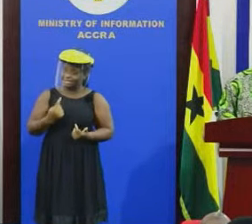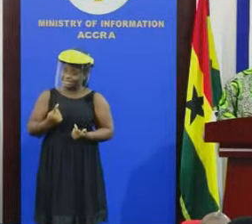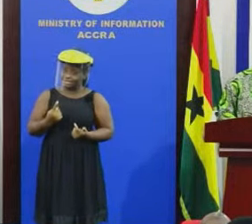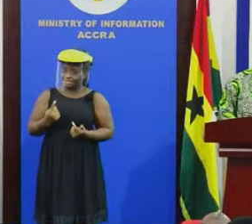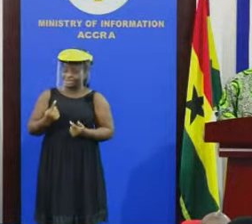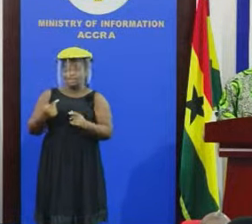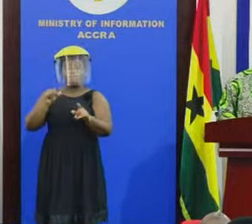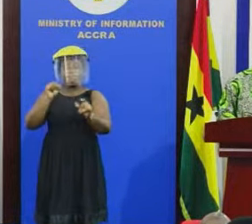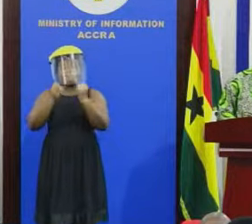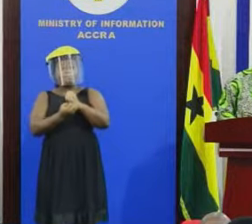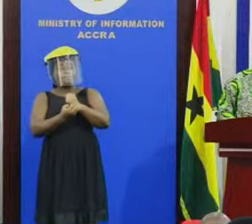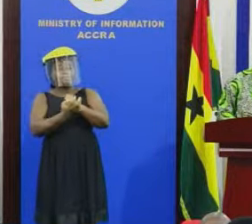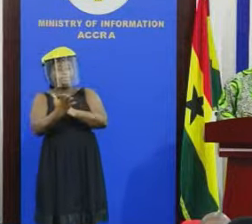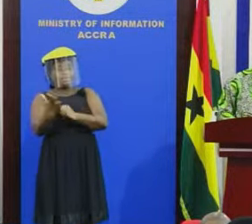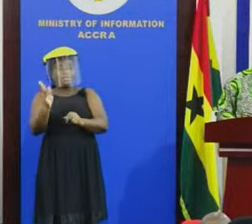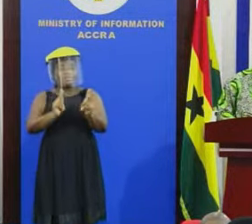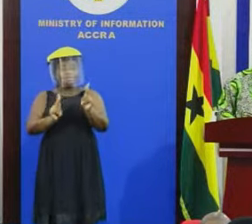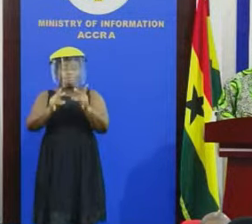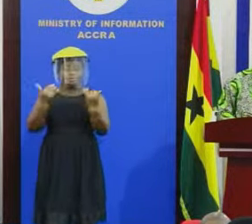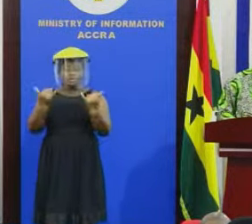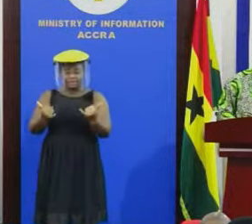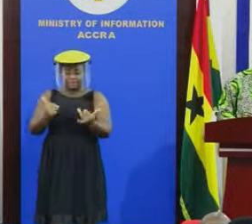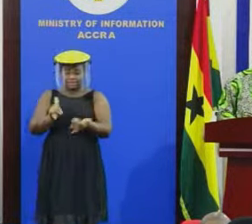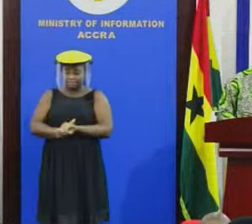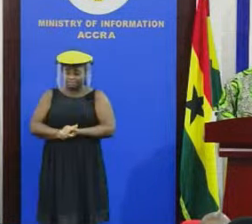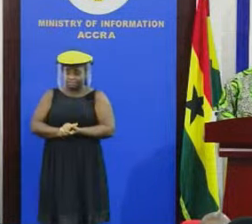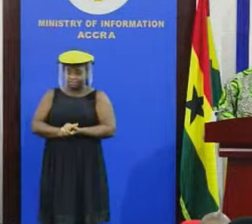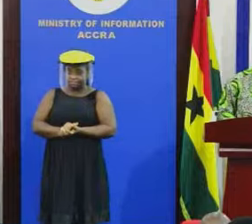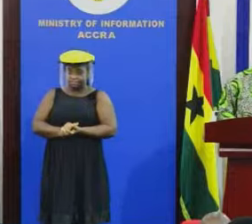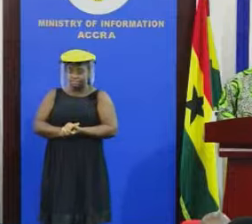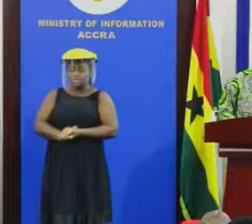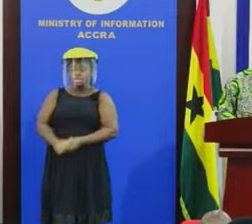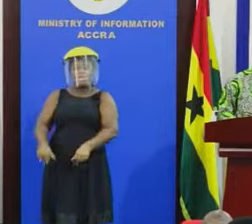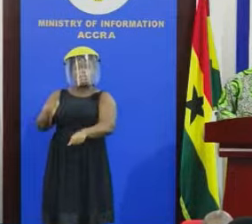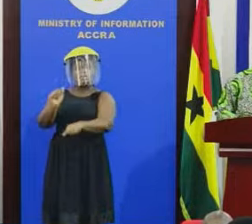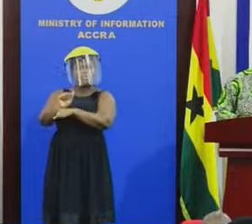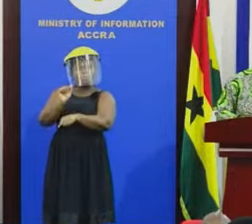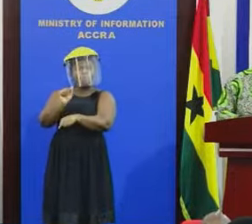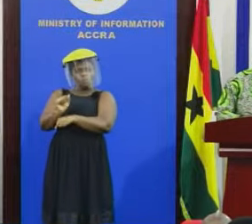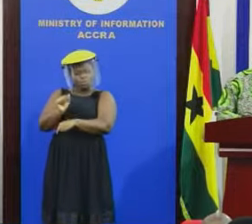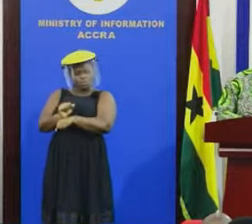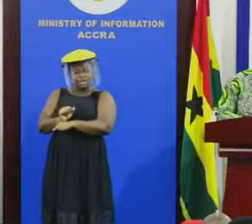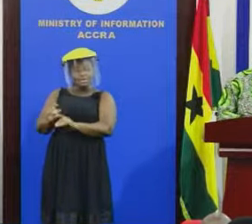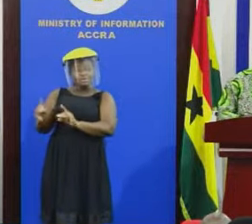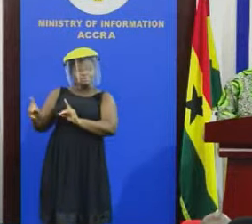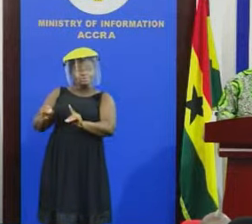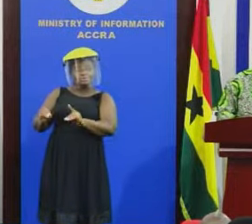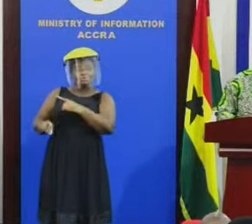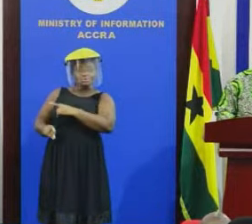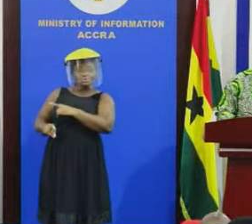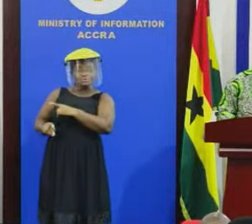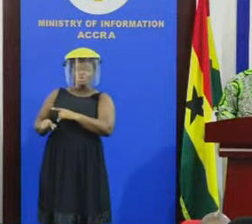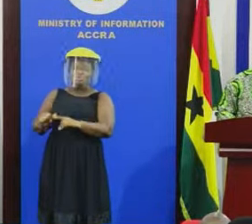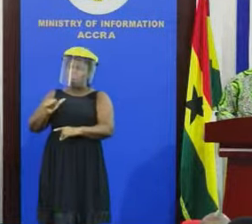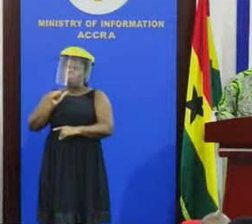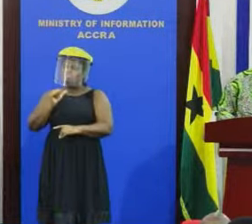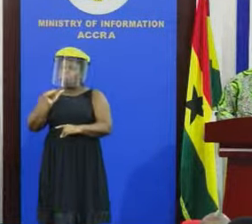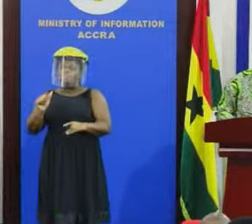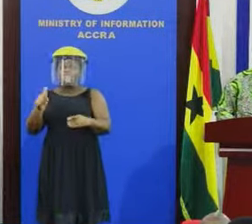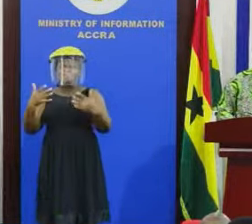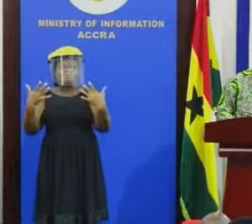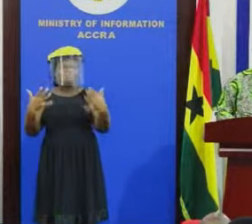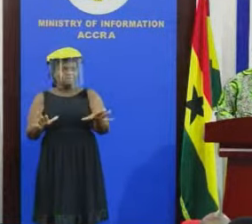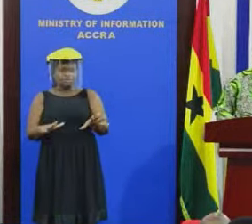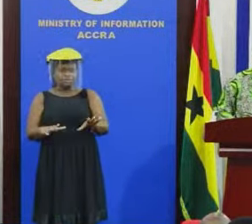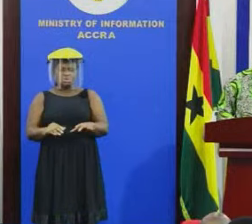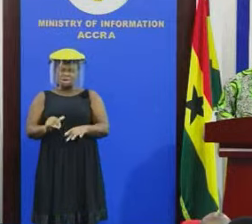my brothers and sisters gathered in here is that the exercises that were undertaken are not entirely done with. So